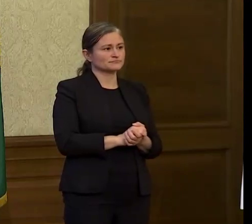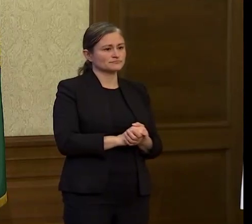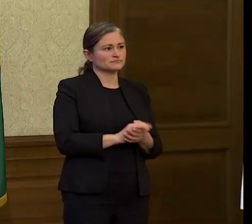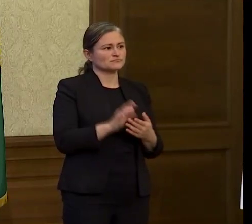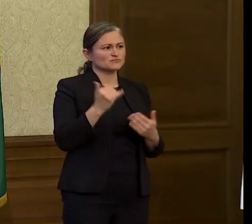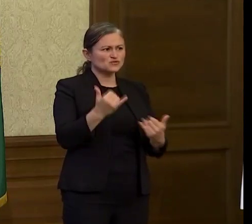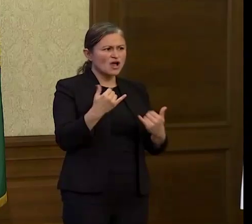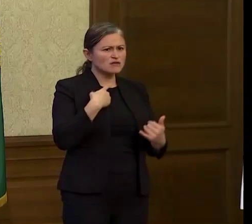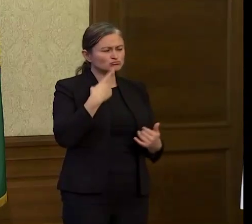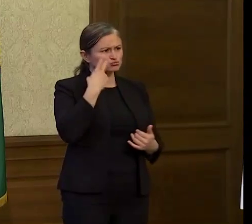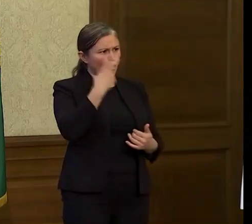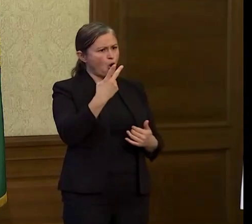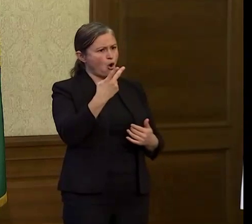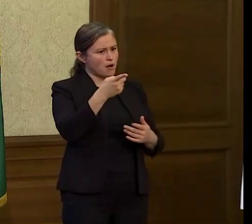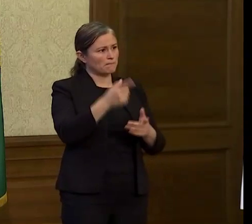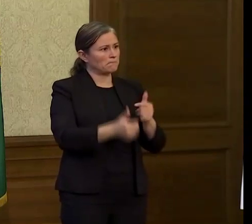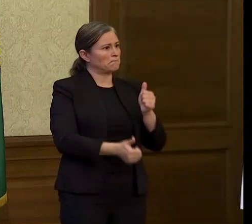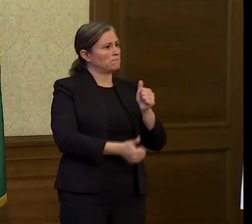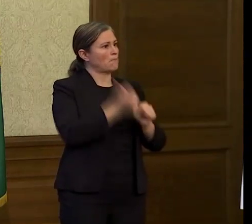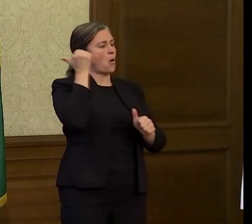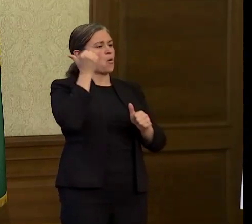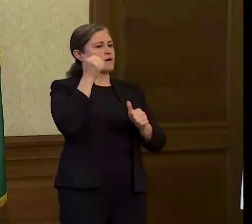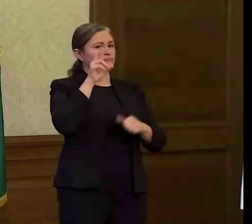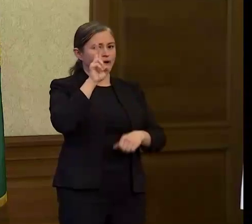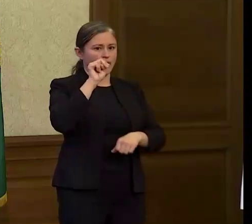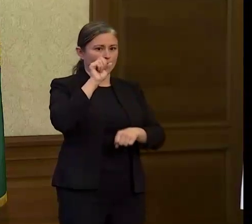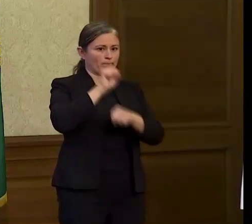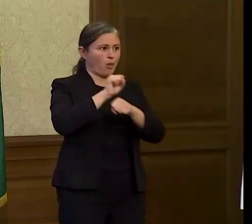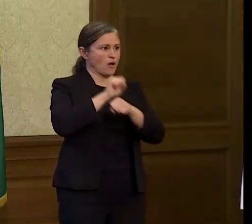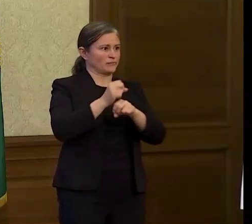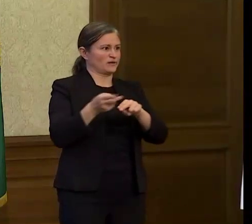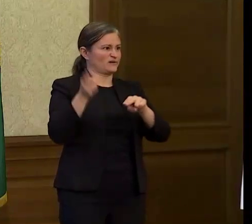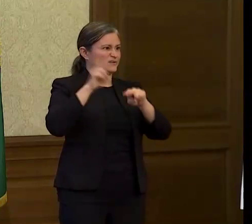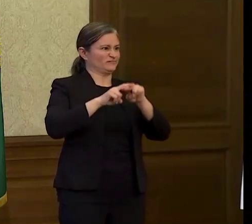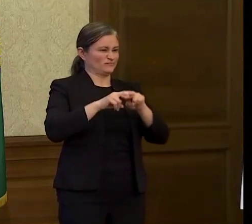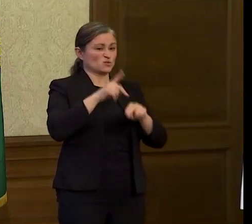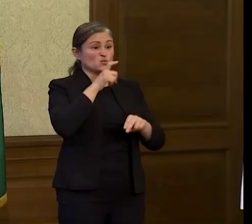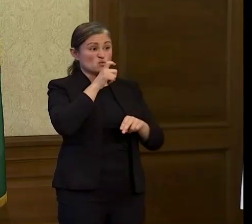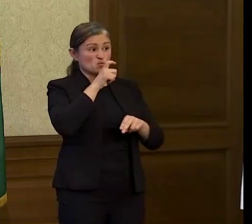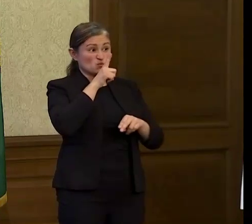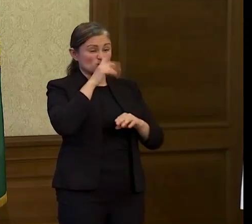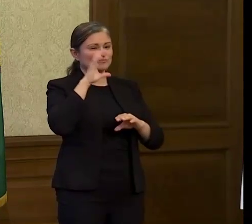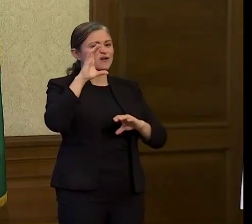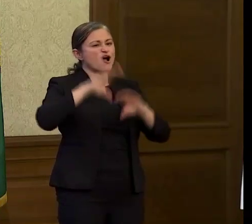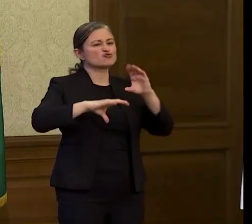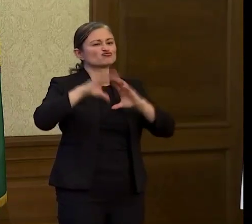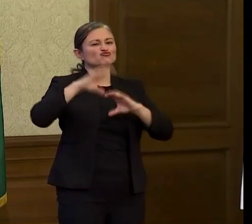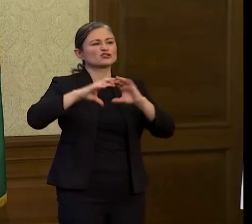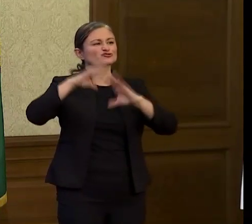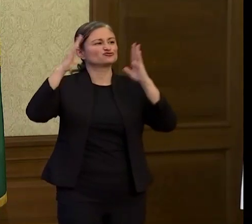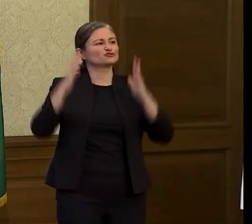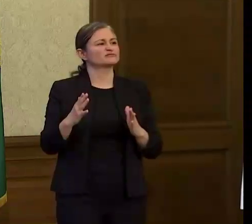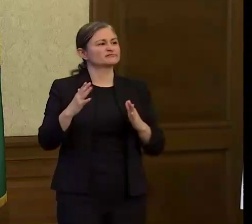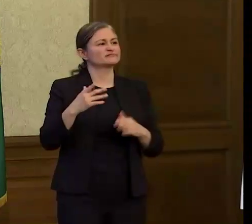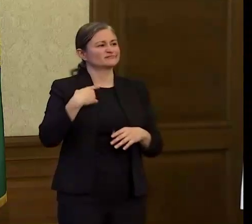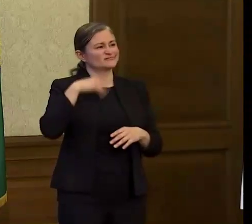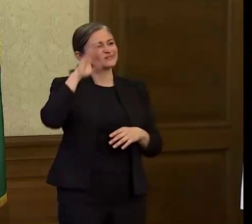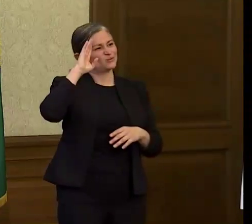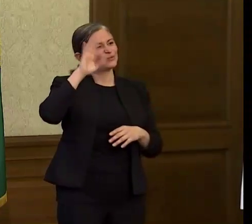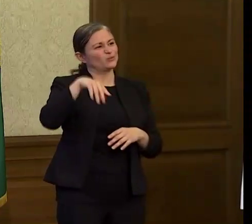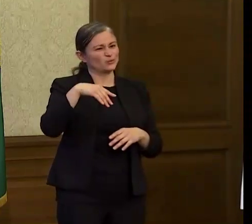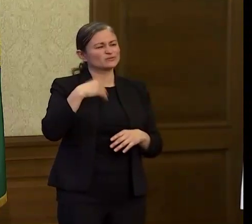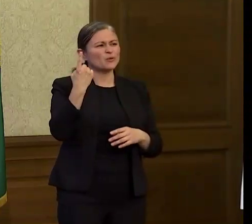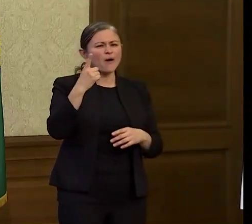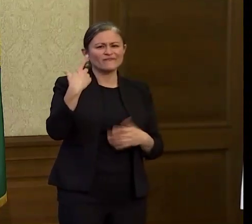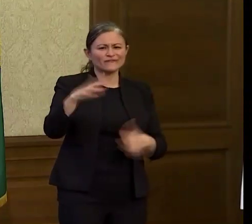several days ago about residential construction, home building to be allowed as an essential